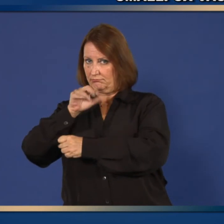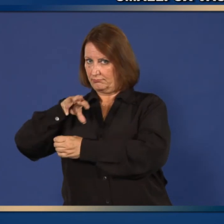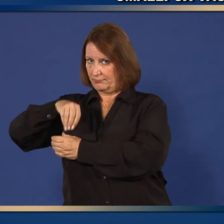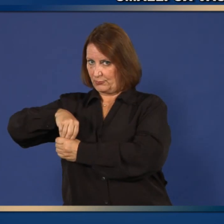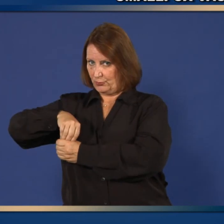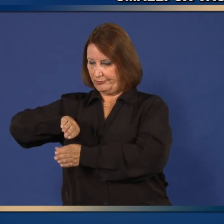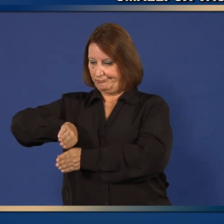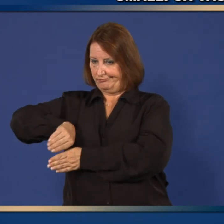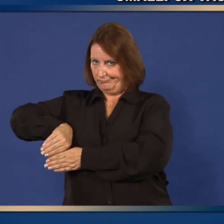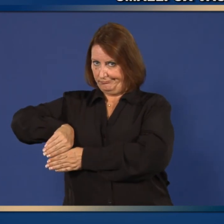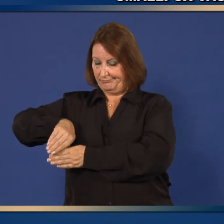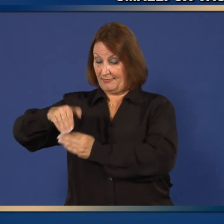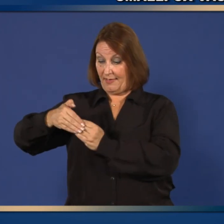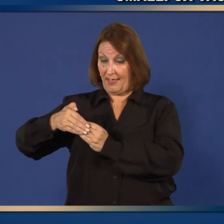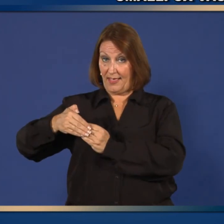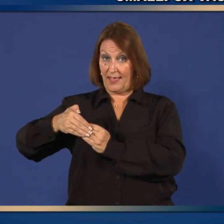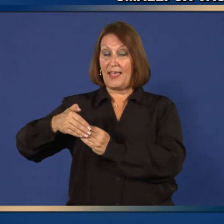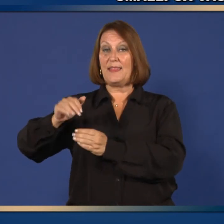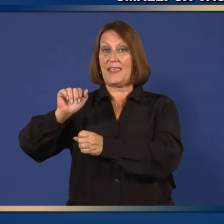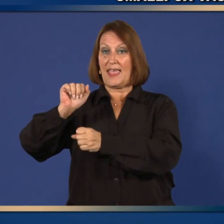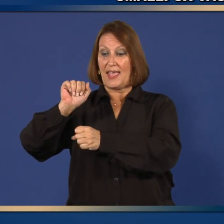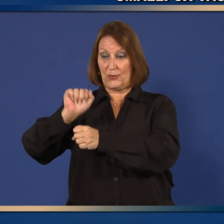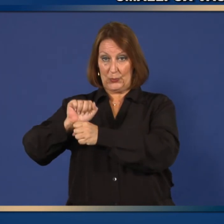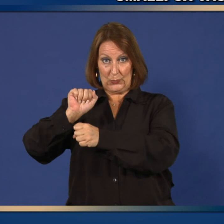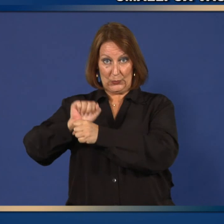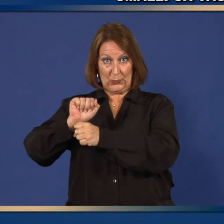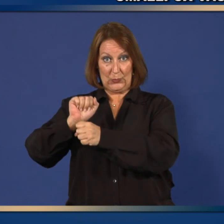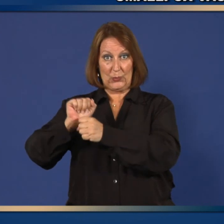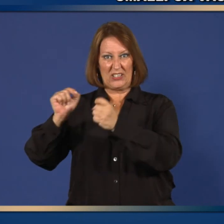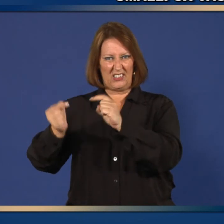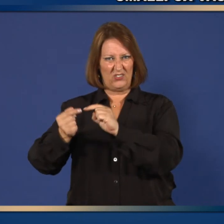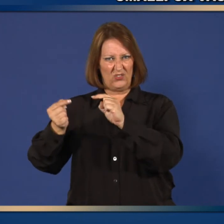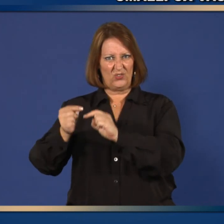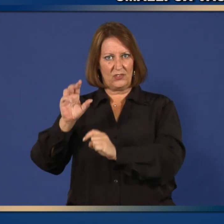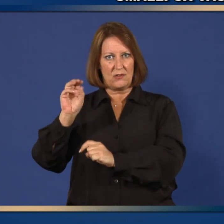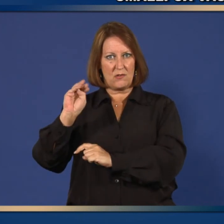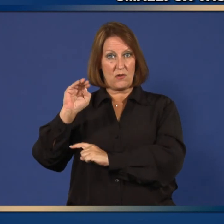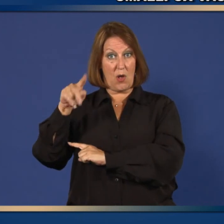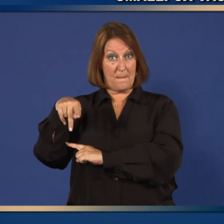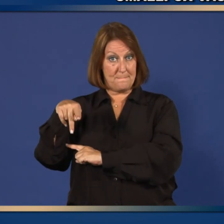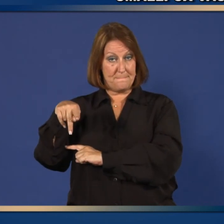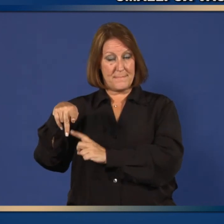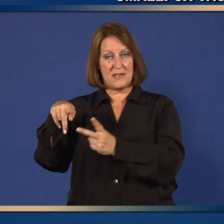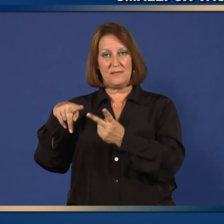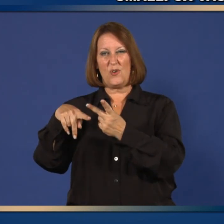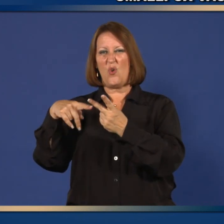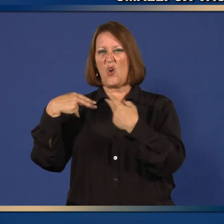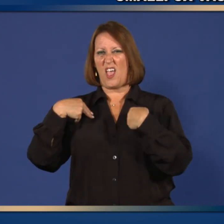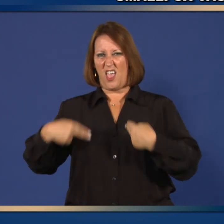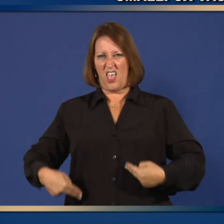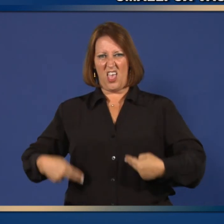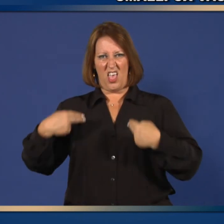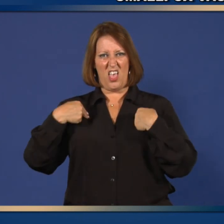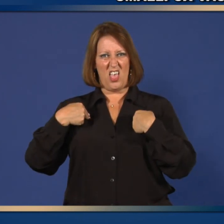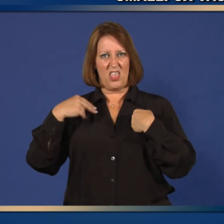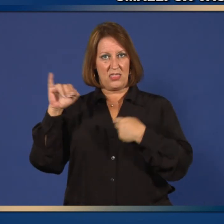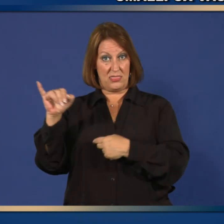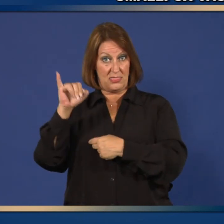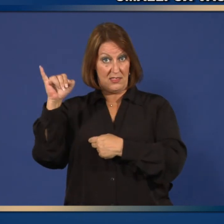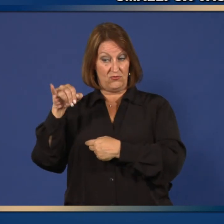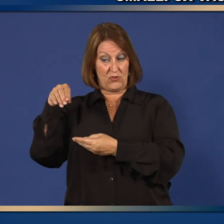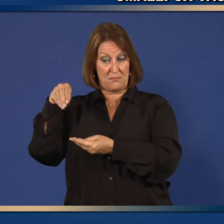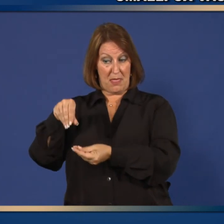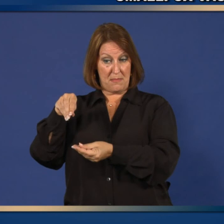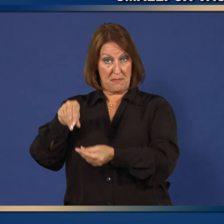After other available coverage, such as workers' compensation or health insurance, has been used.